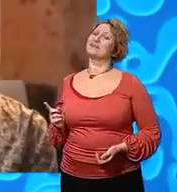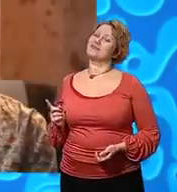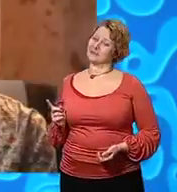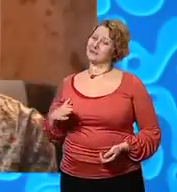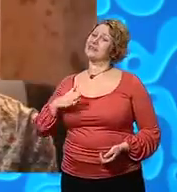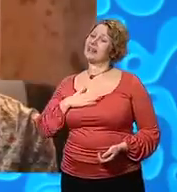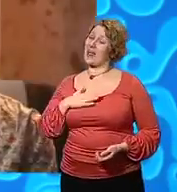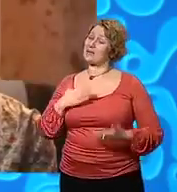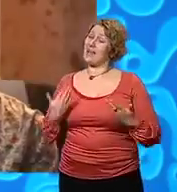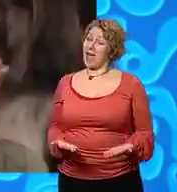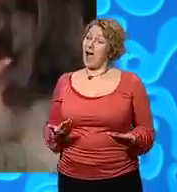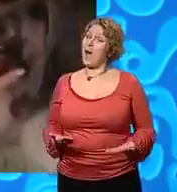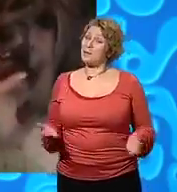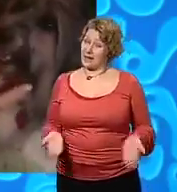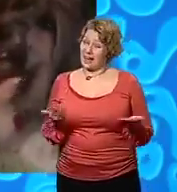She still likes to play.